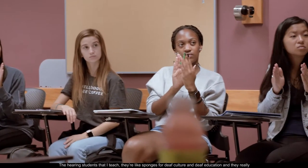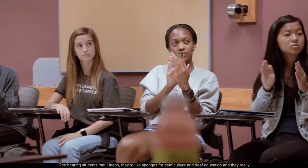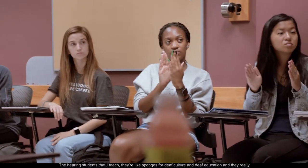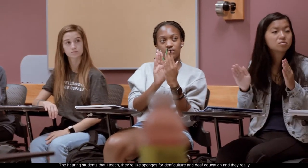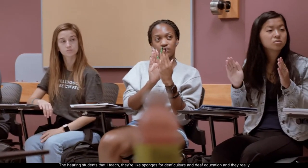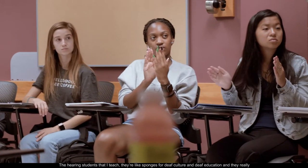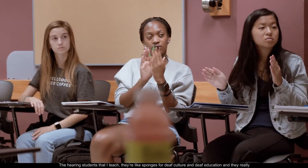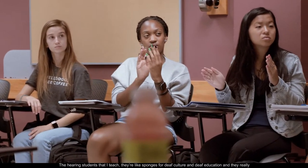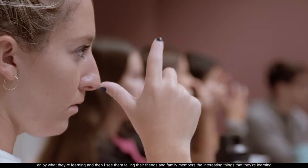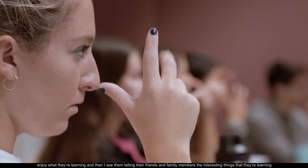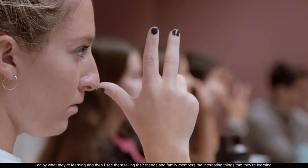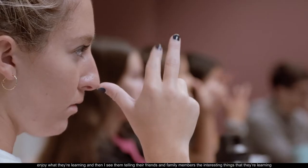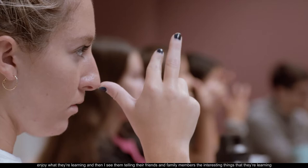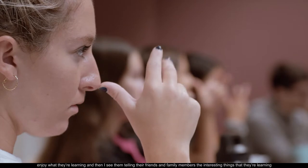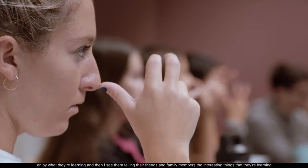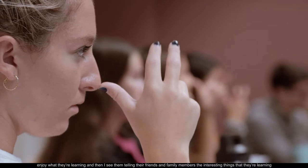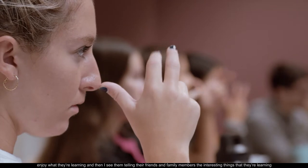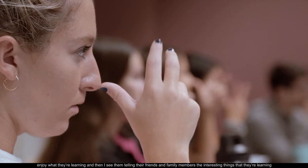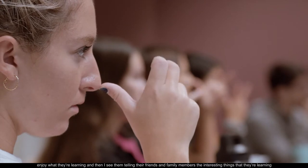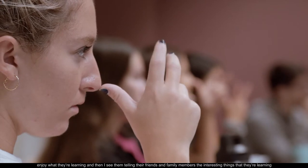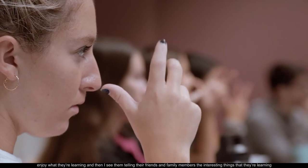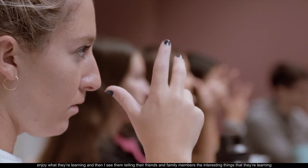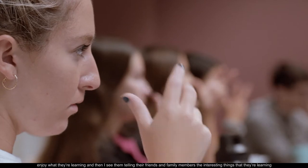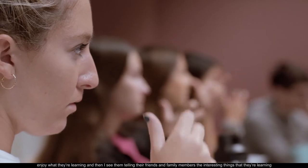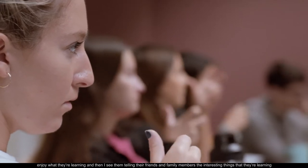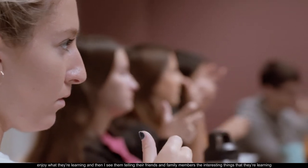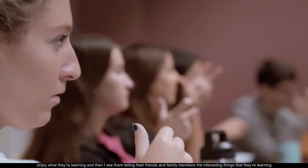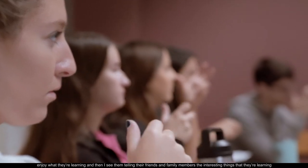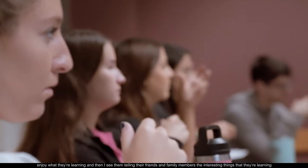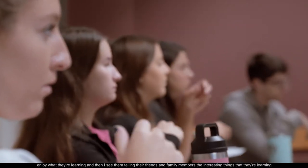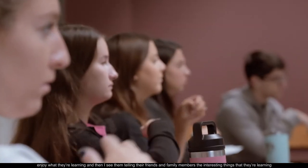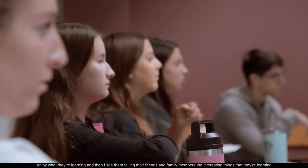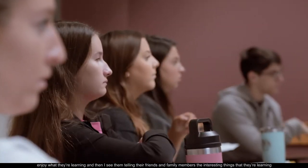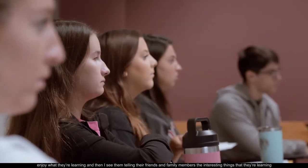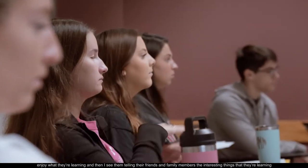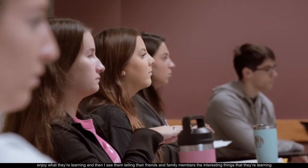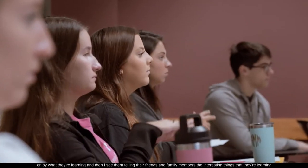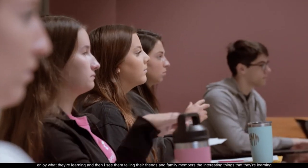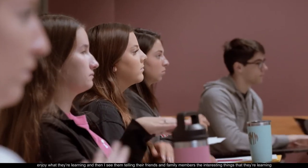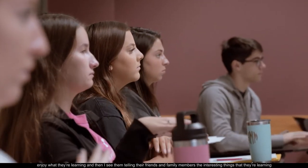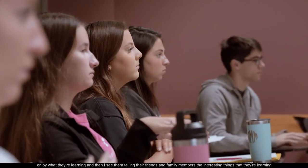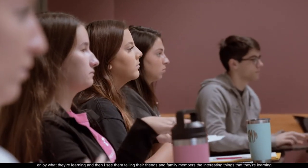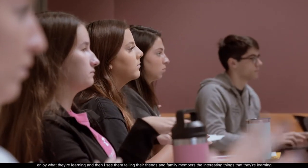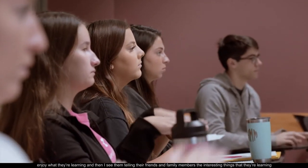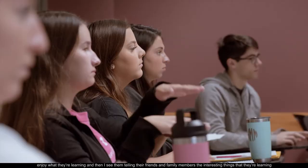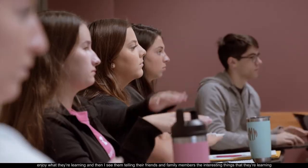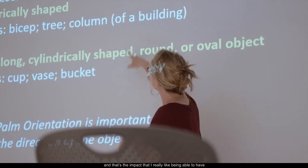culture and deaf education and they really enjoy what they're learning and then I see them telling their friends and family members the interesting things that they're learning and